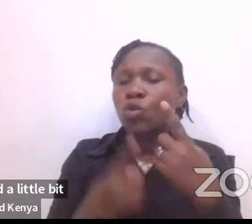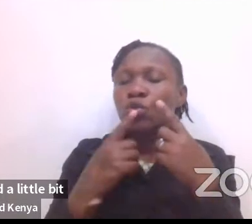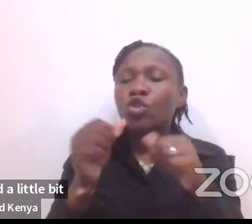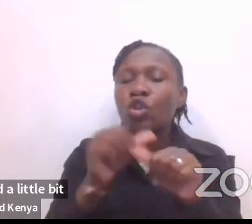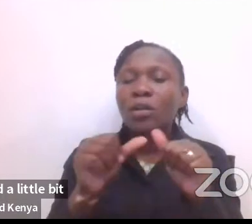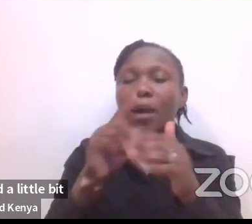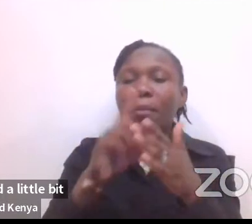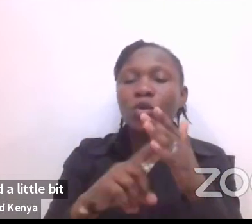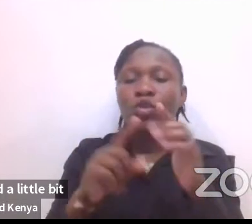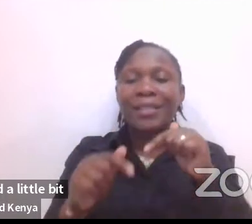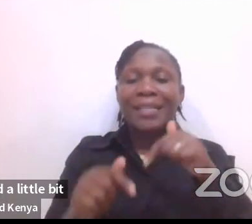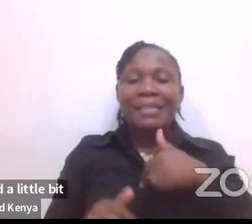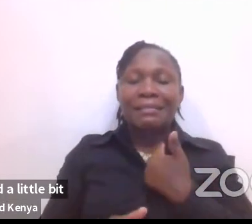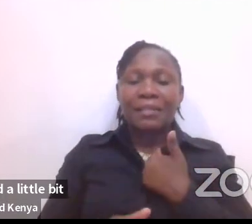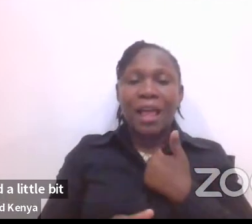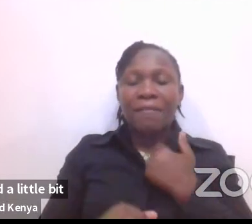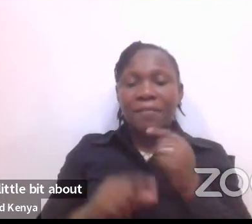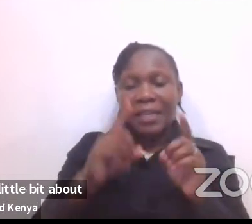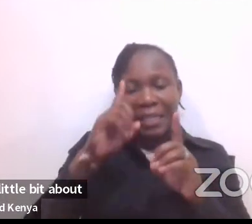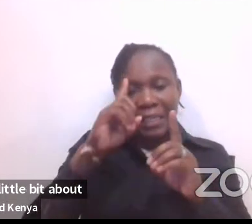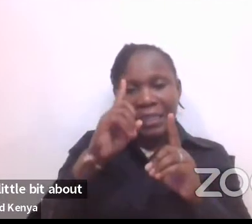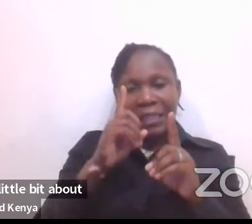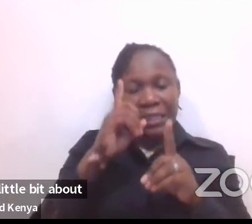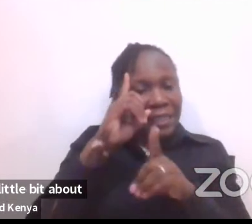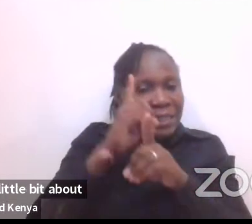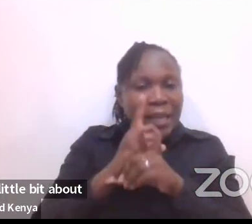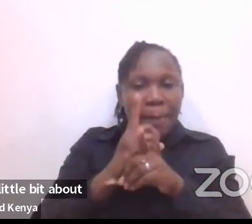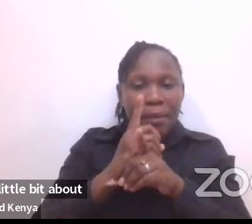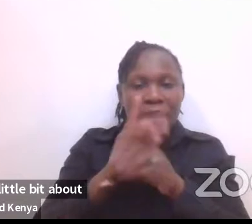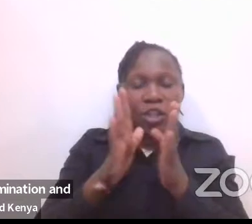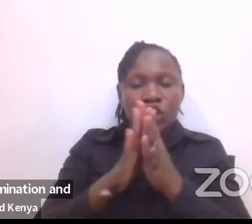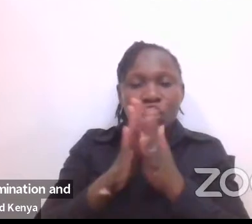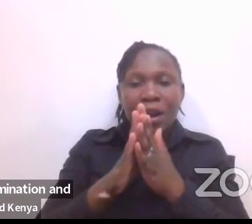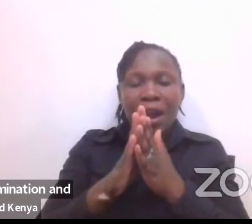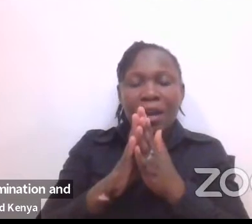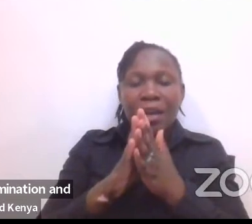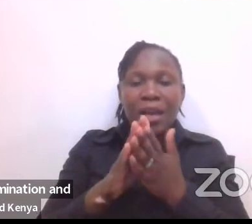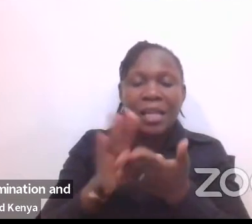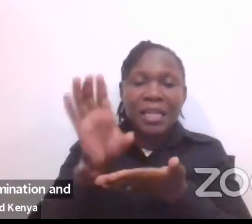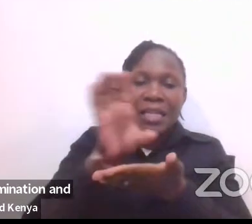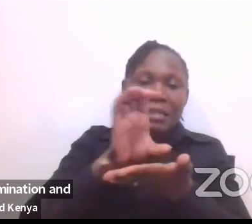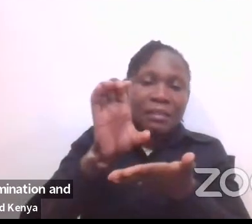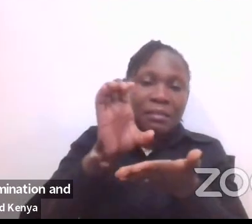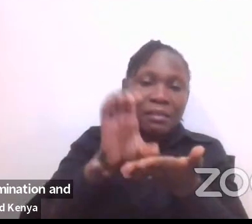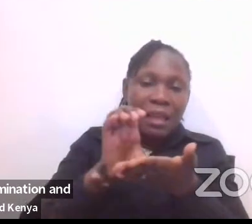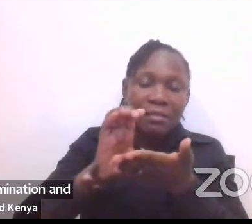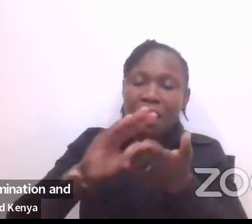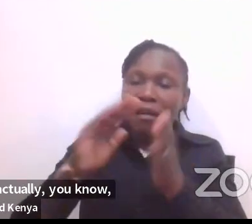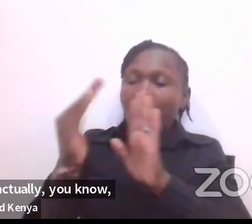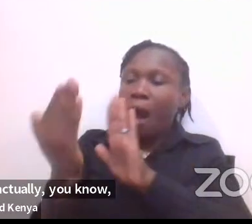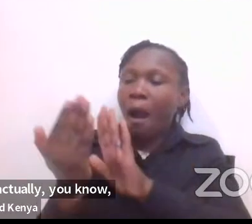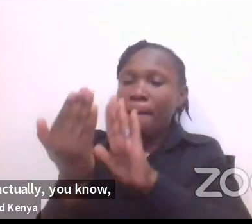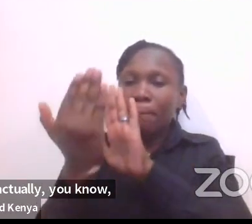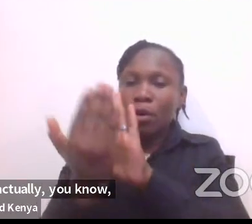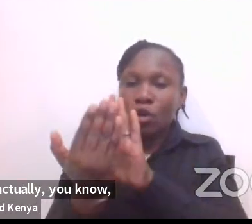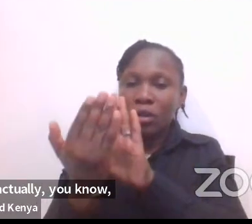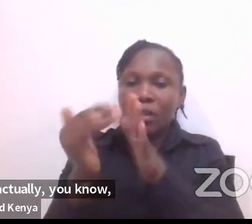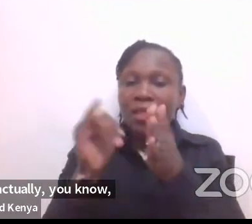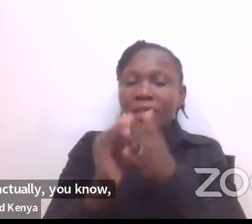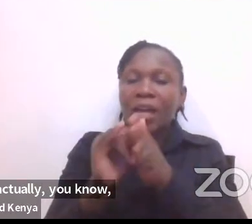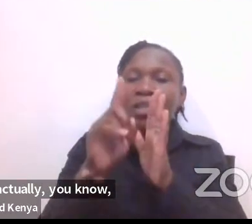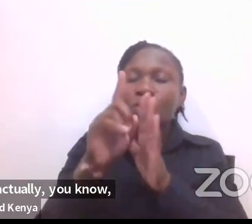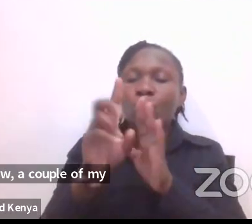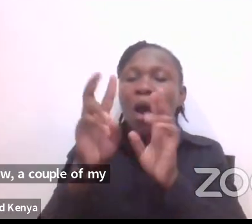self-determination and person-centered approaches. They're actually, a couple of my favorite